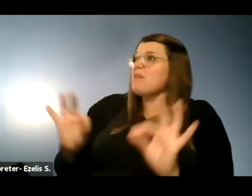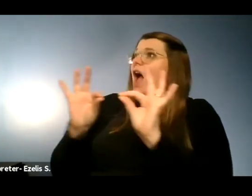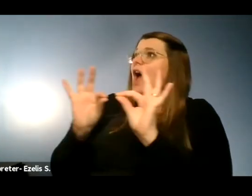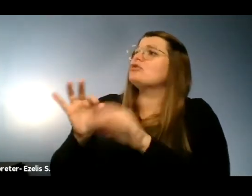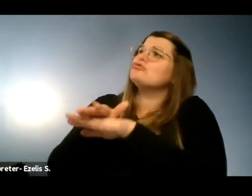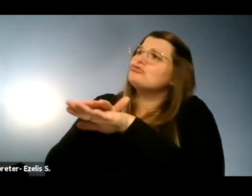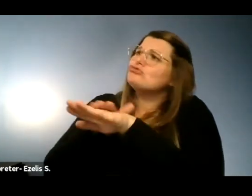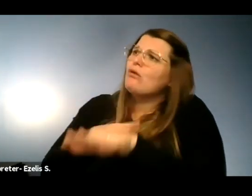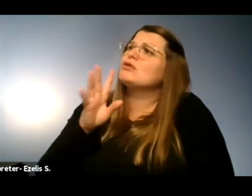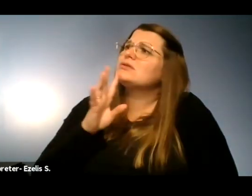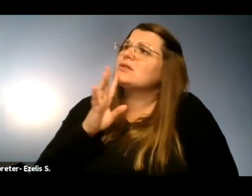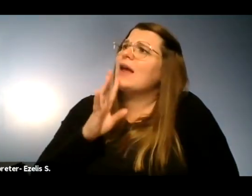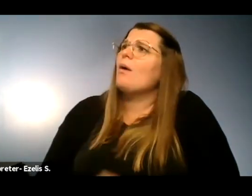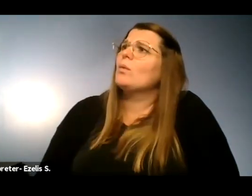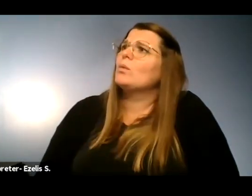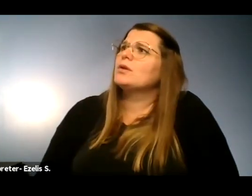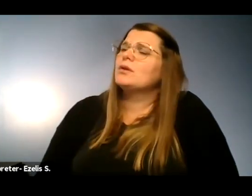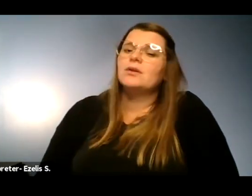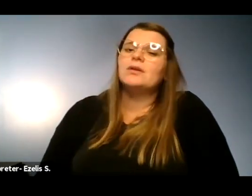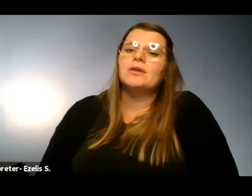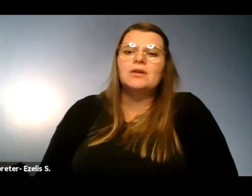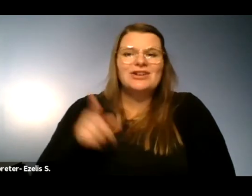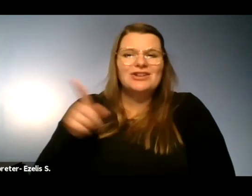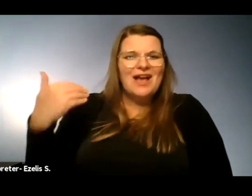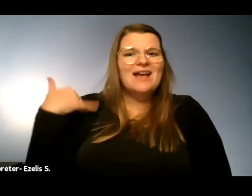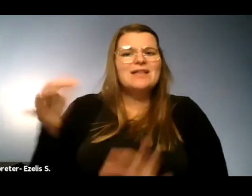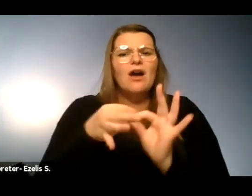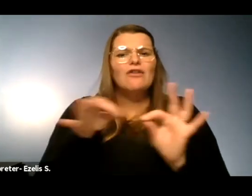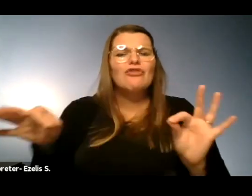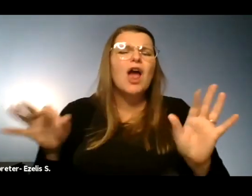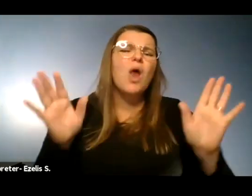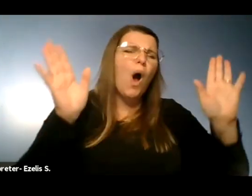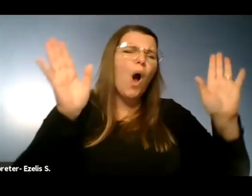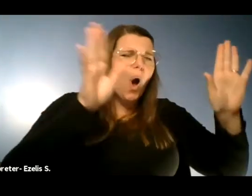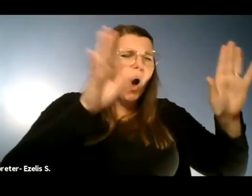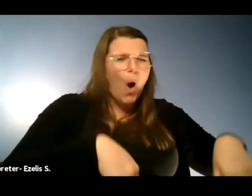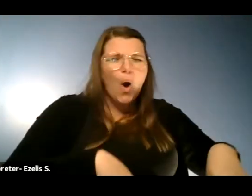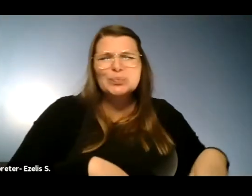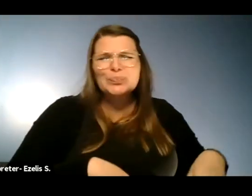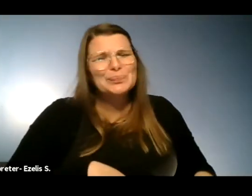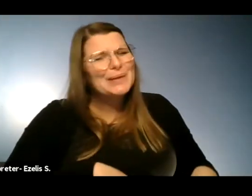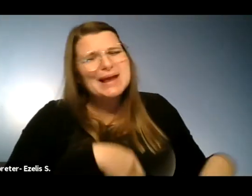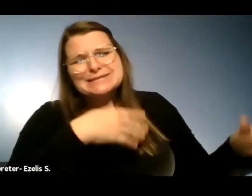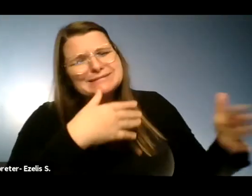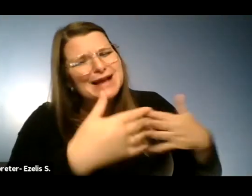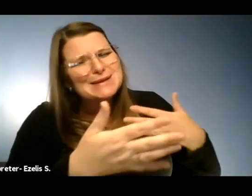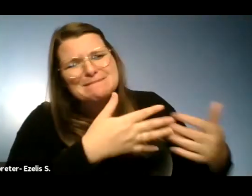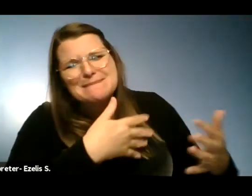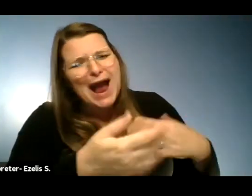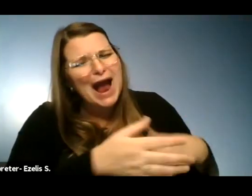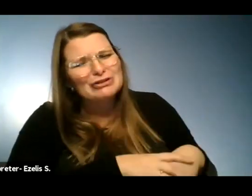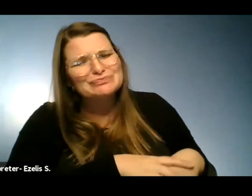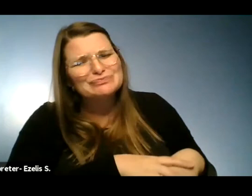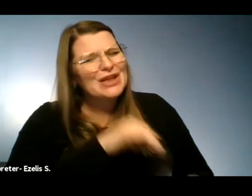down. And she has that phrase in there, oh, never mind. Doesn't matter. I don't feel